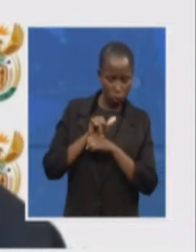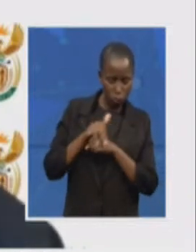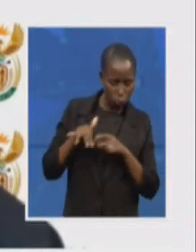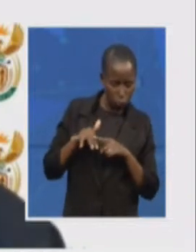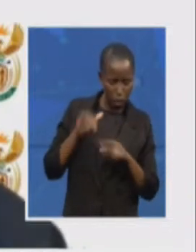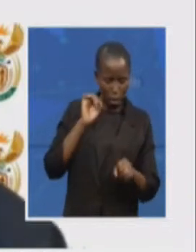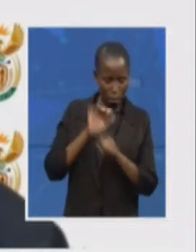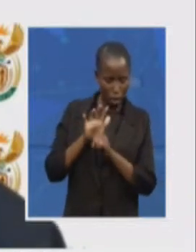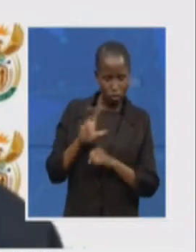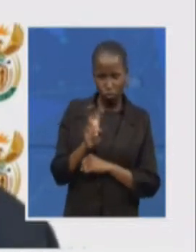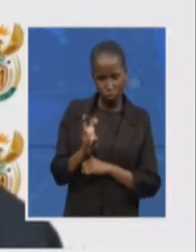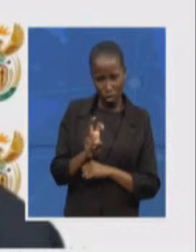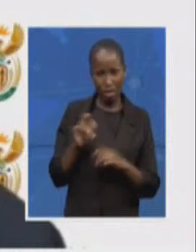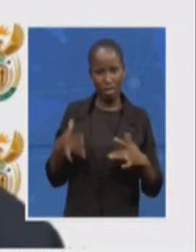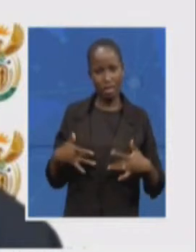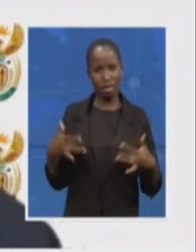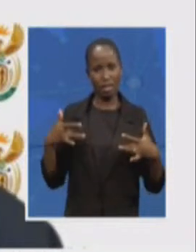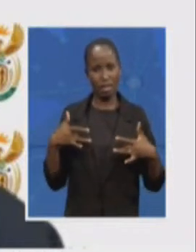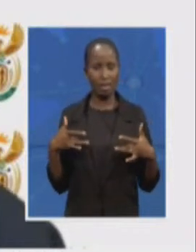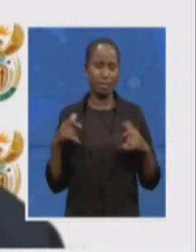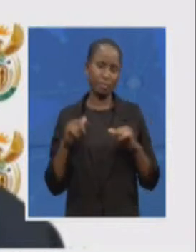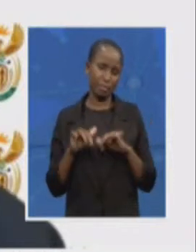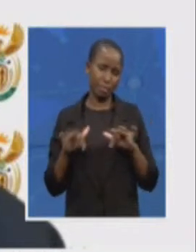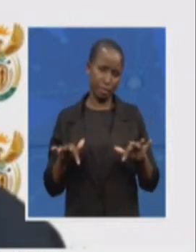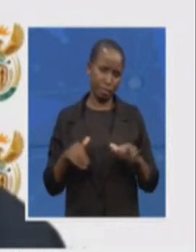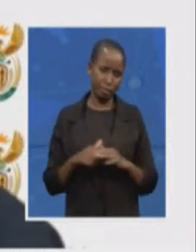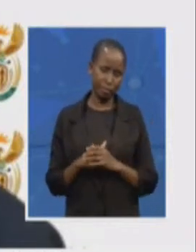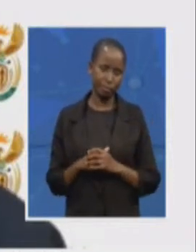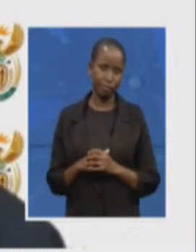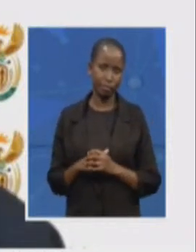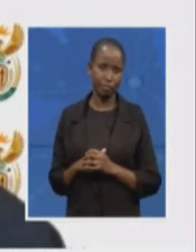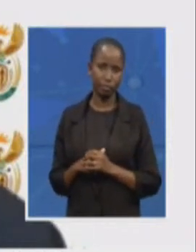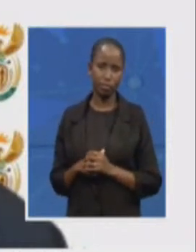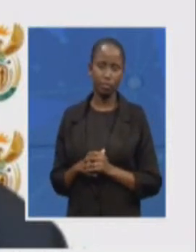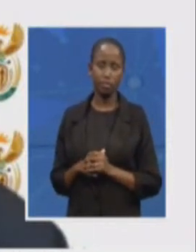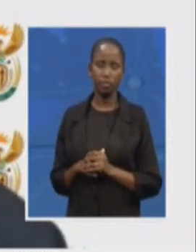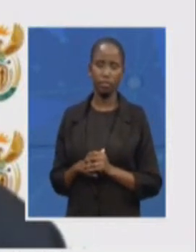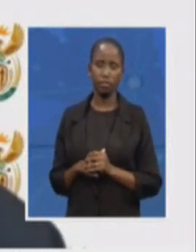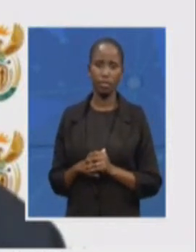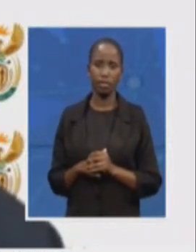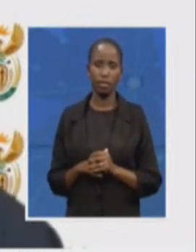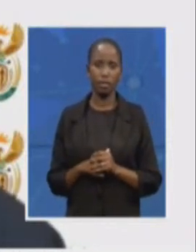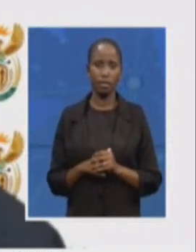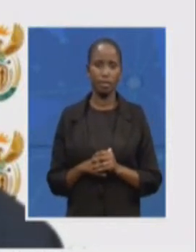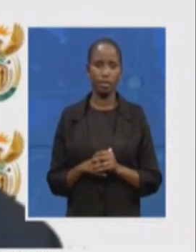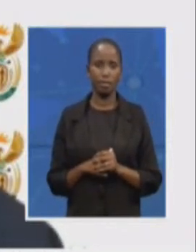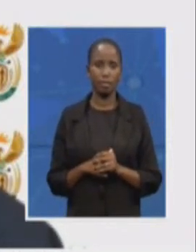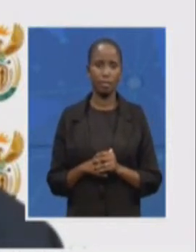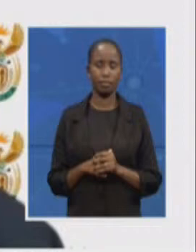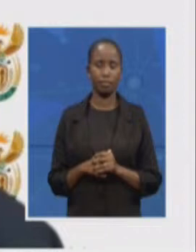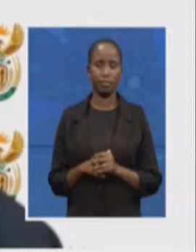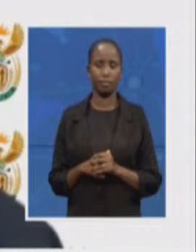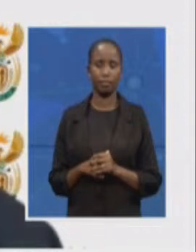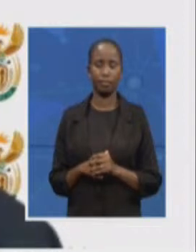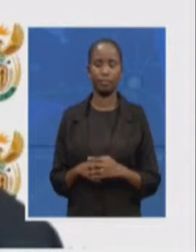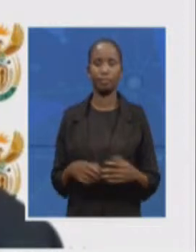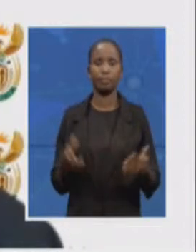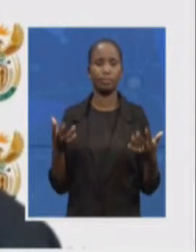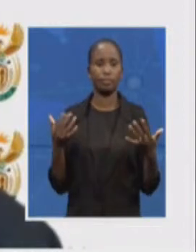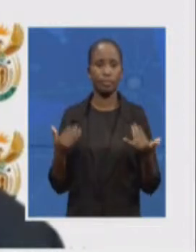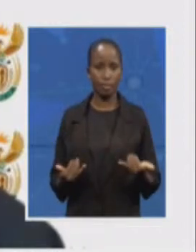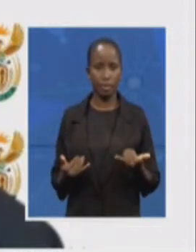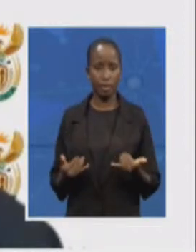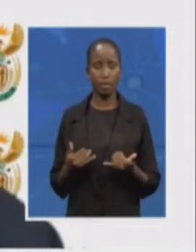beings, as citizens. Among the things which the President outlined yesterday that we still